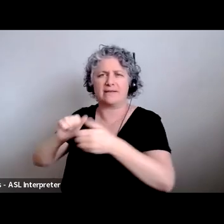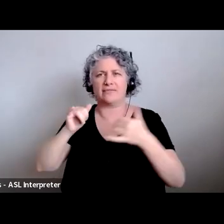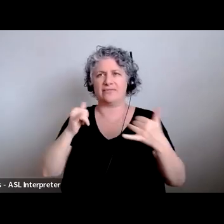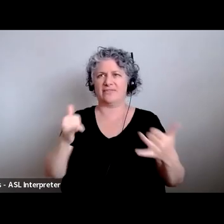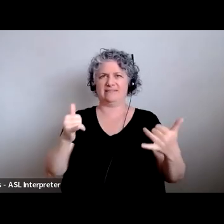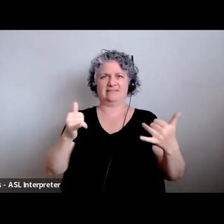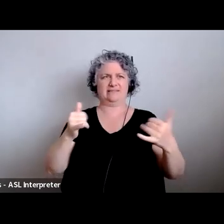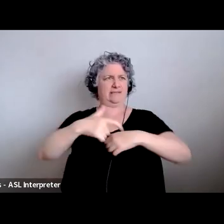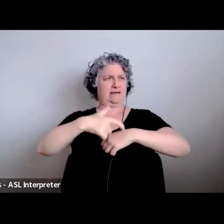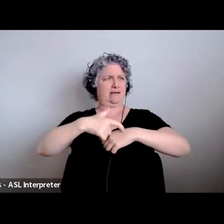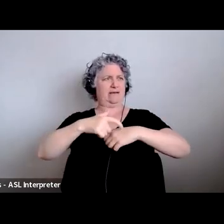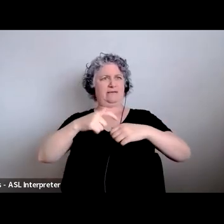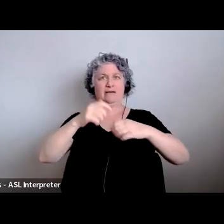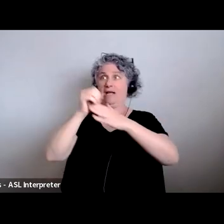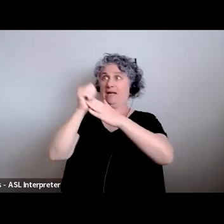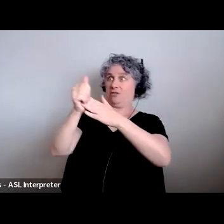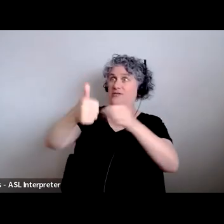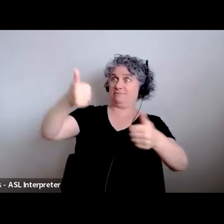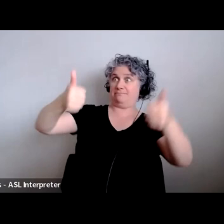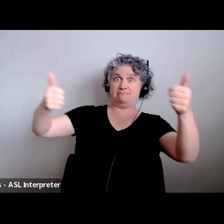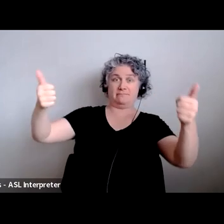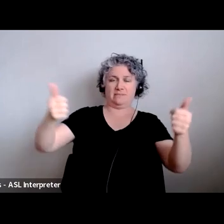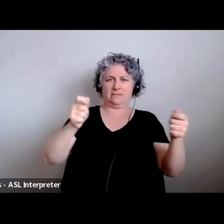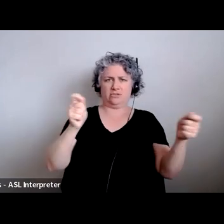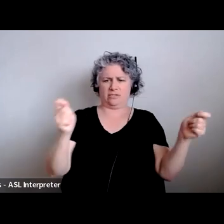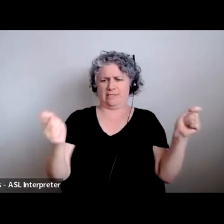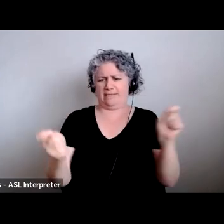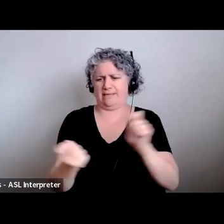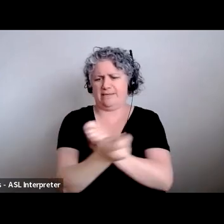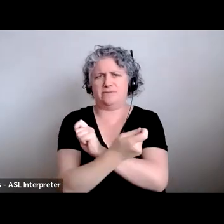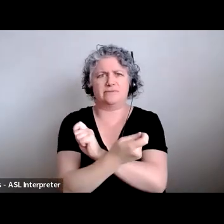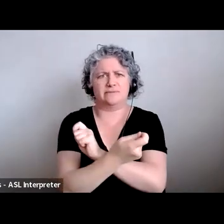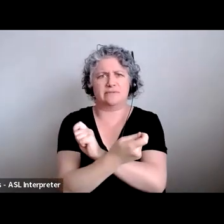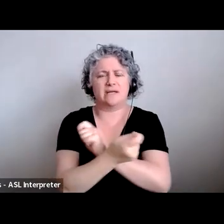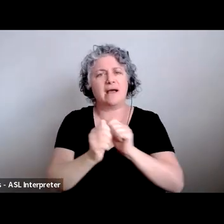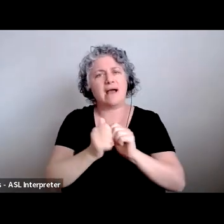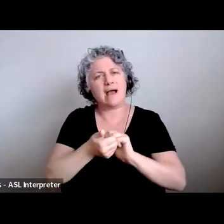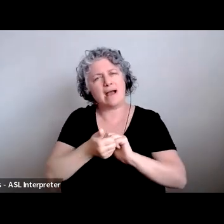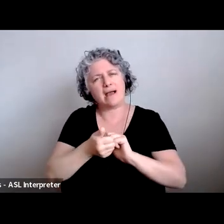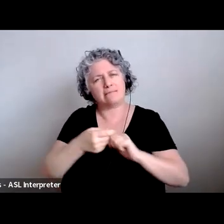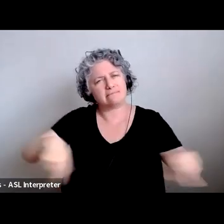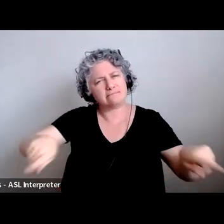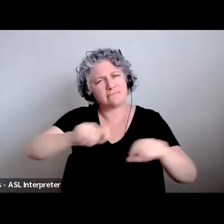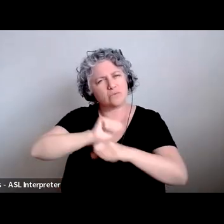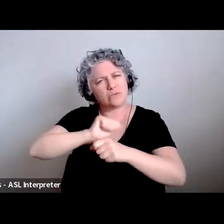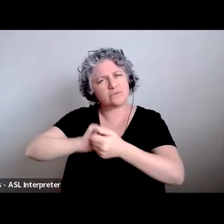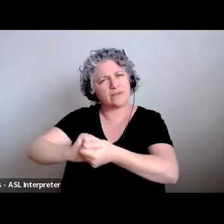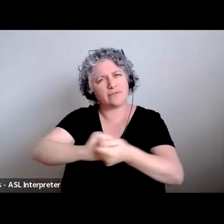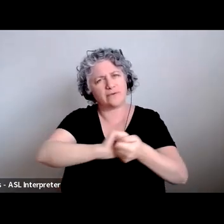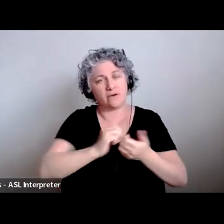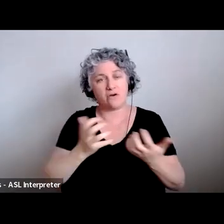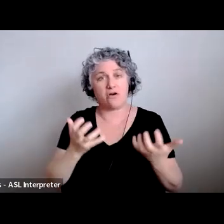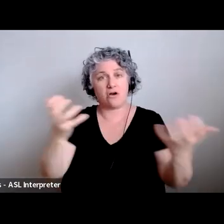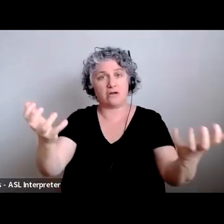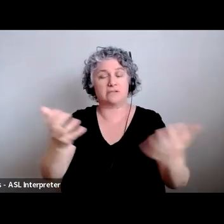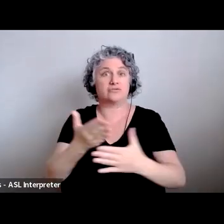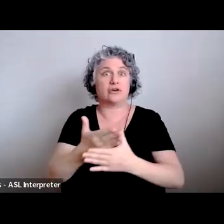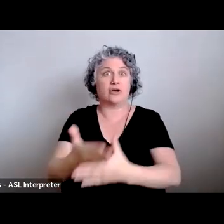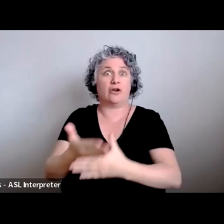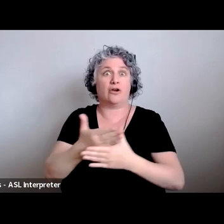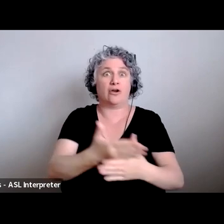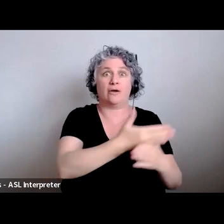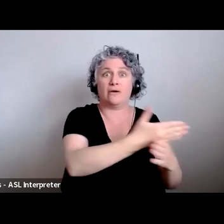massive change leadership, how can we actually work together to share those audiences in ways that weren't happening before,